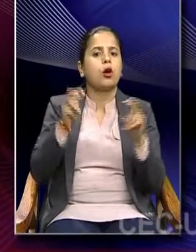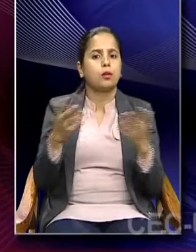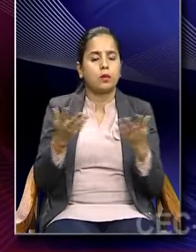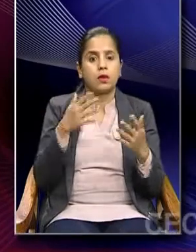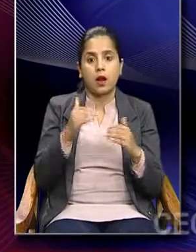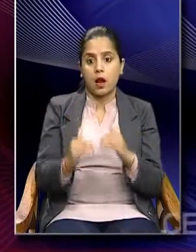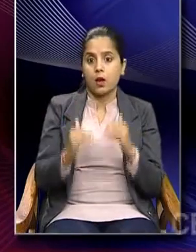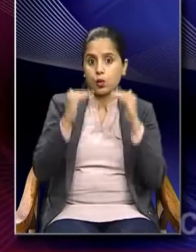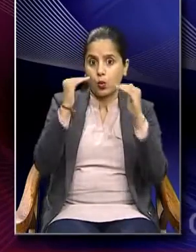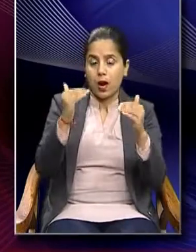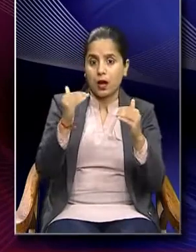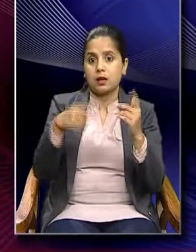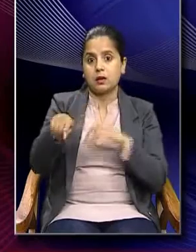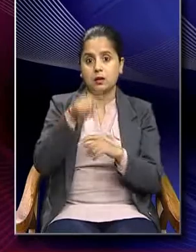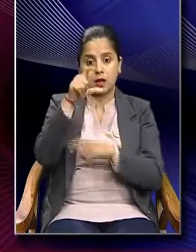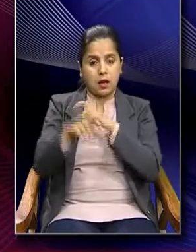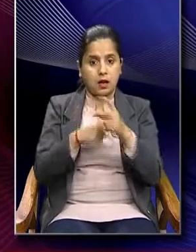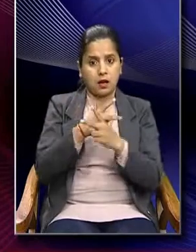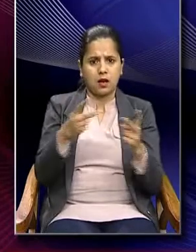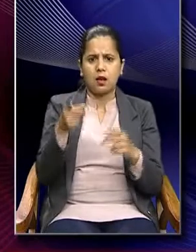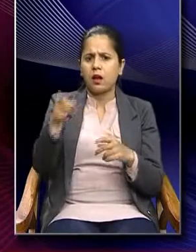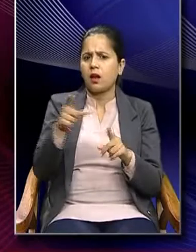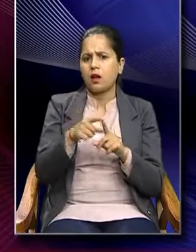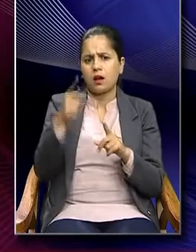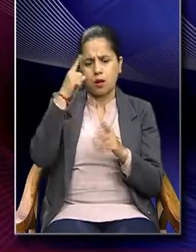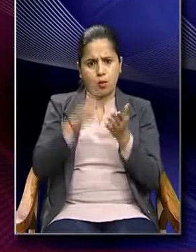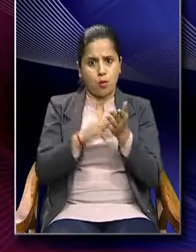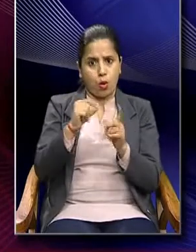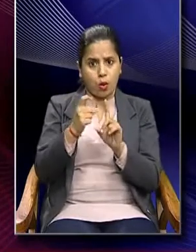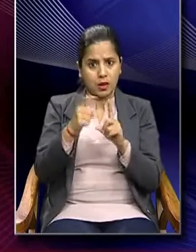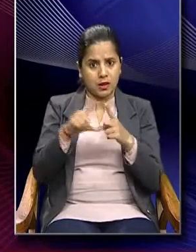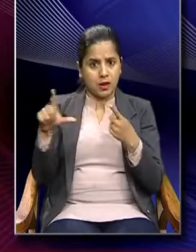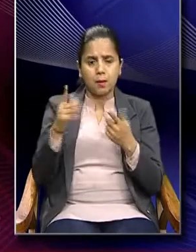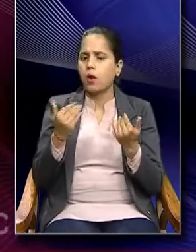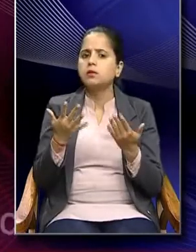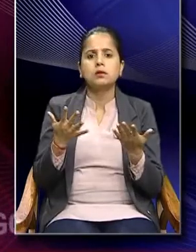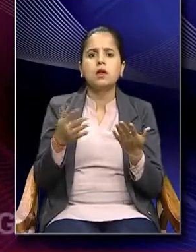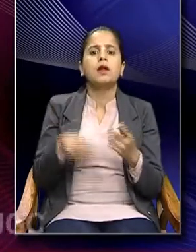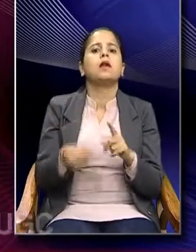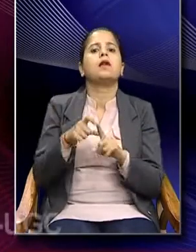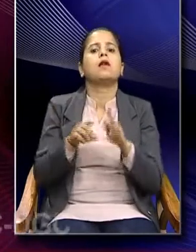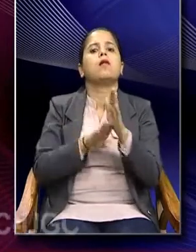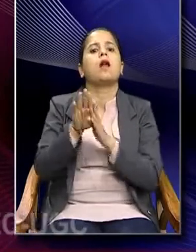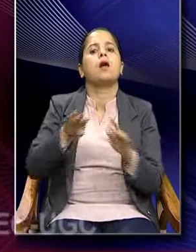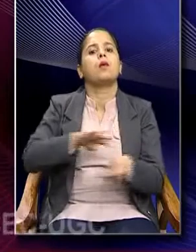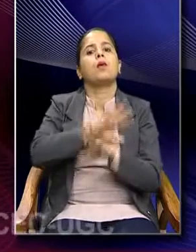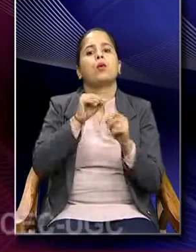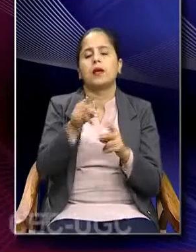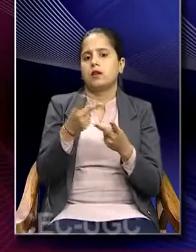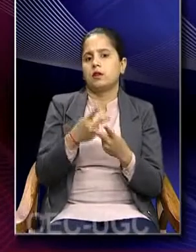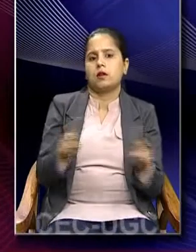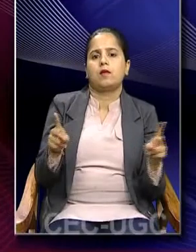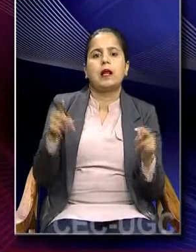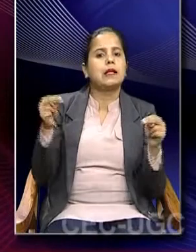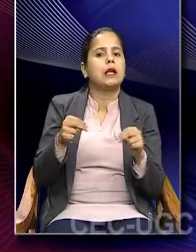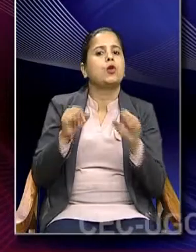advanced industrial economies, they cannot act as a model. So developing economies, they have altogether different kind of